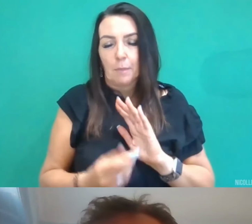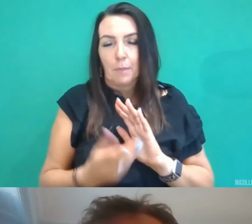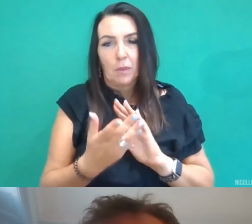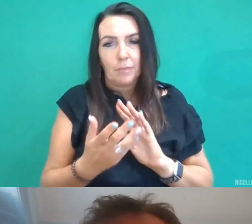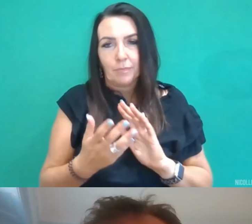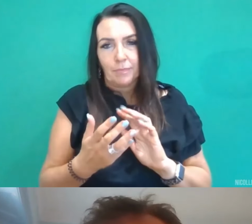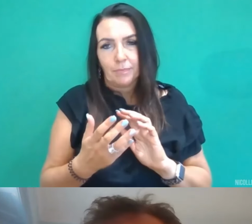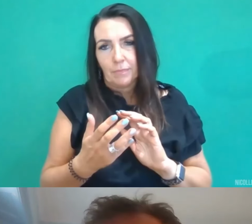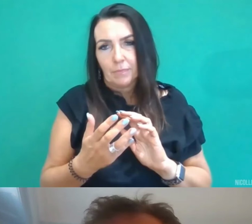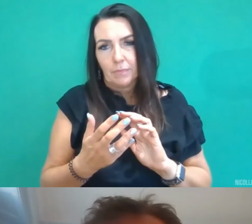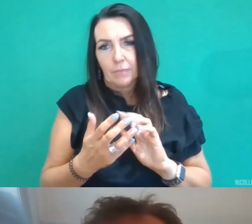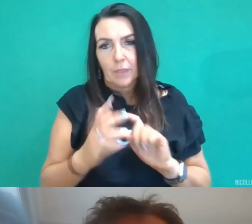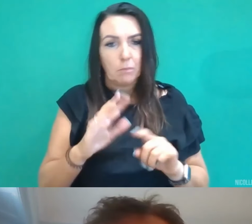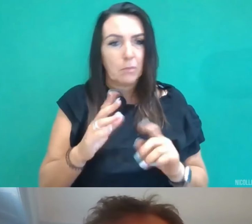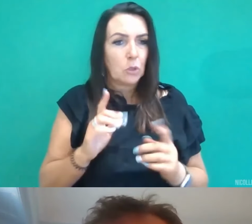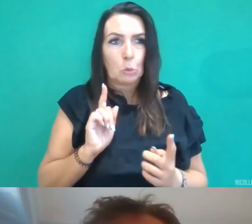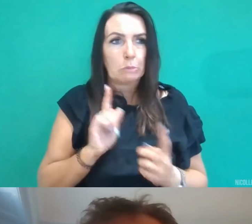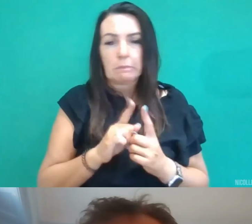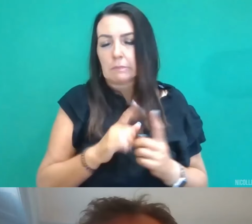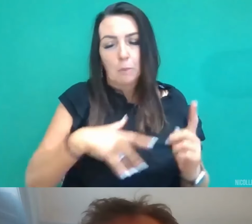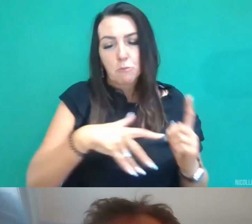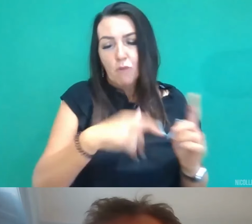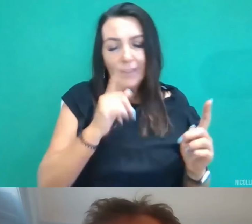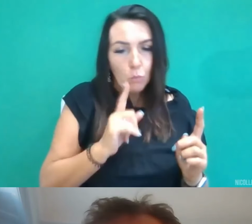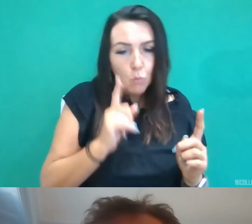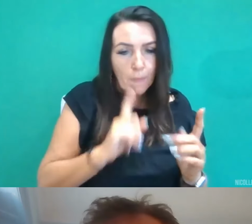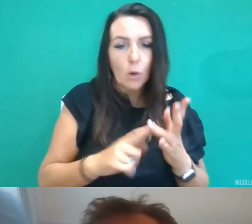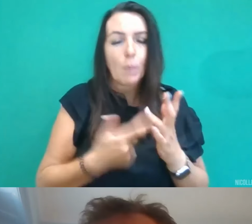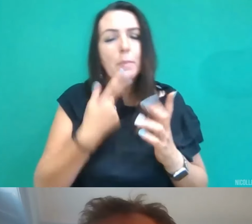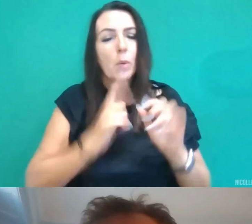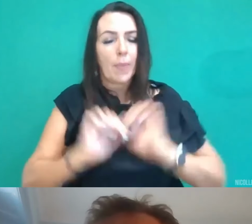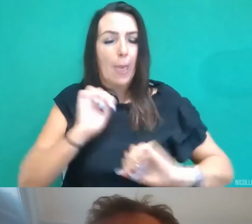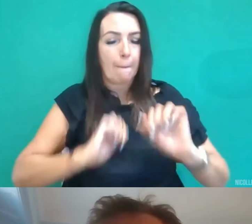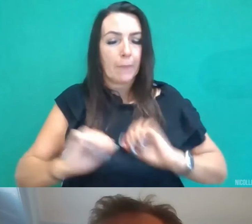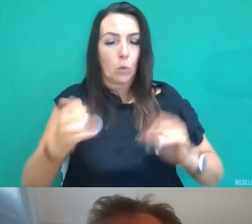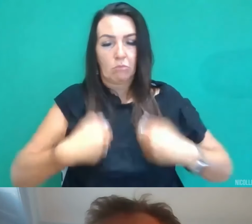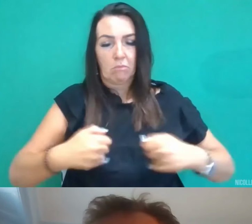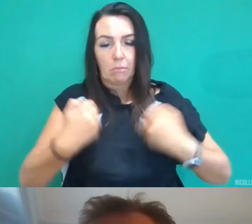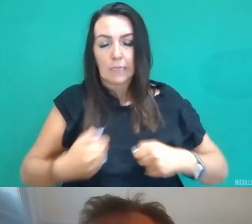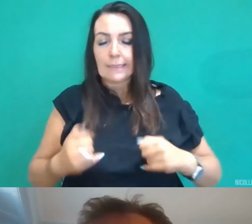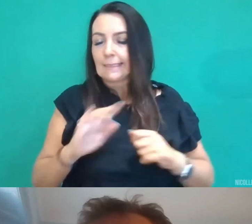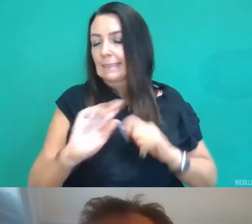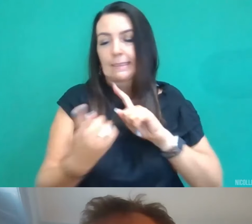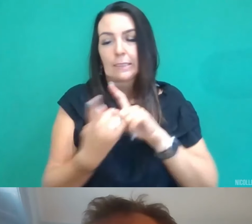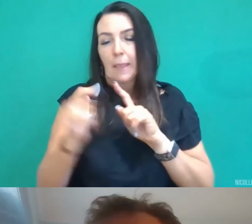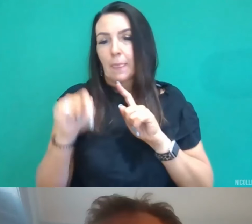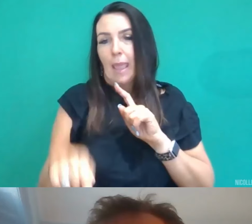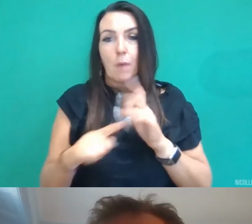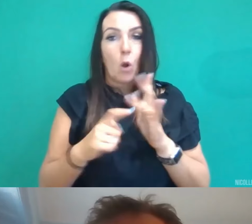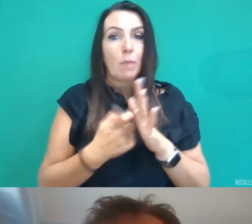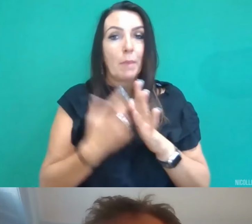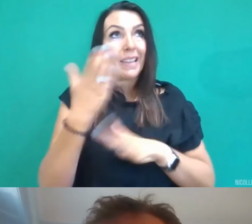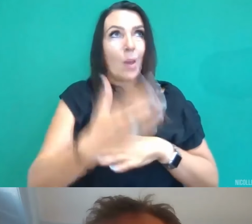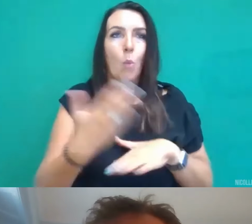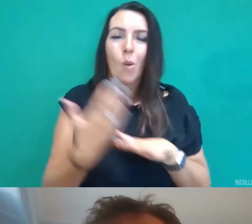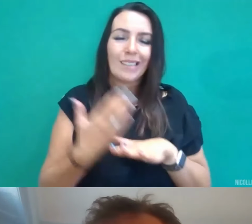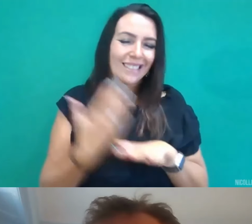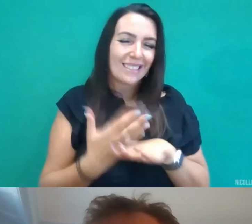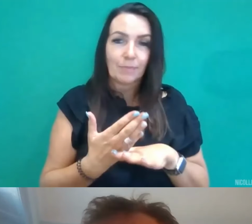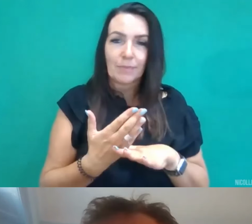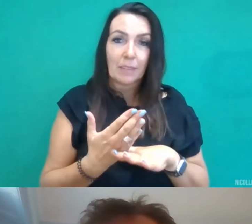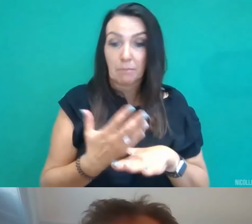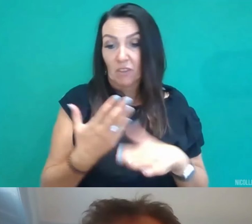with pregnant women or people who are immunosuppressed. And some people might be restricted in terms of work, for example, if they worked in healthcare